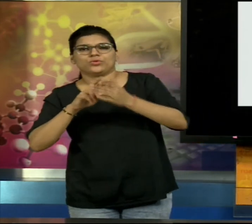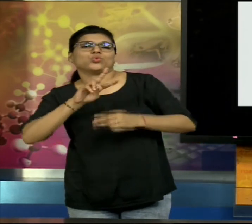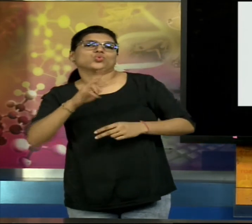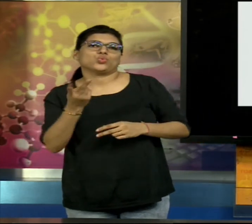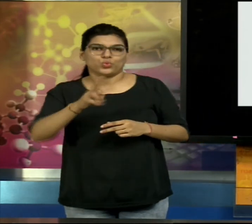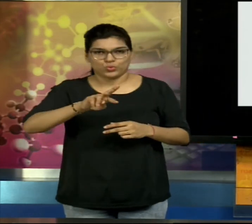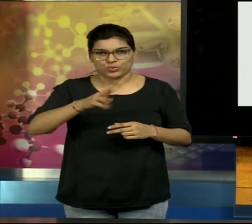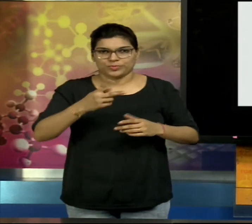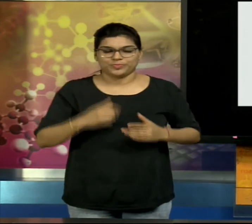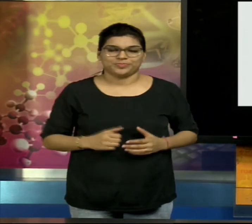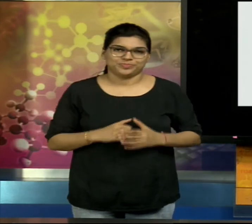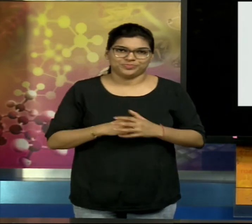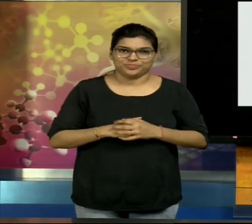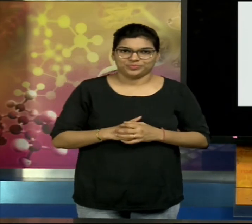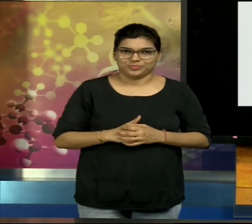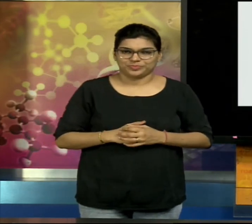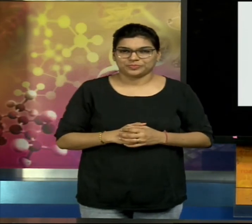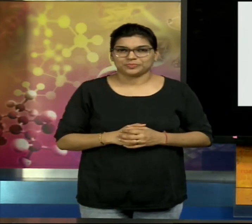It is online and offline both ways.